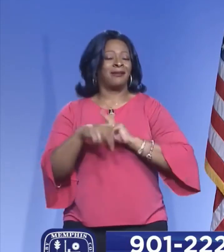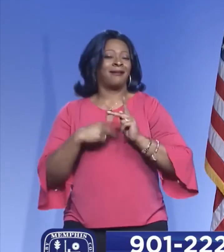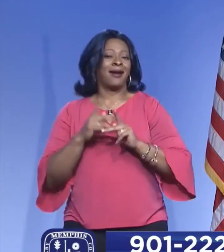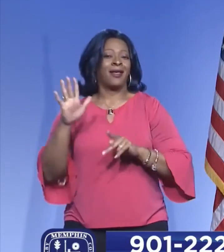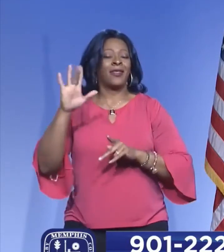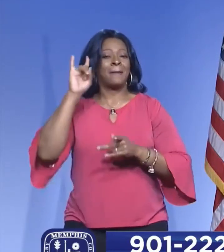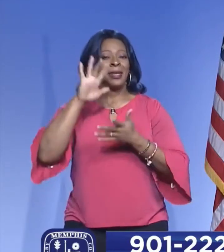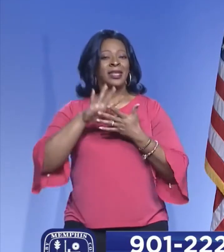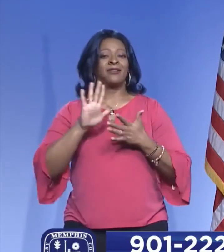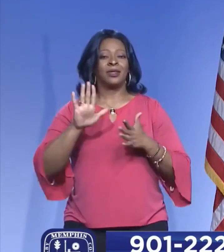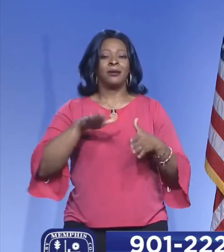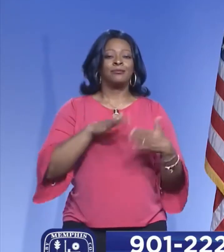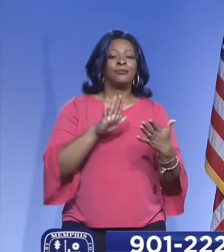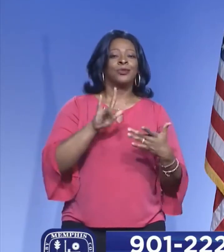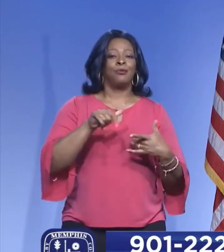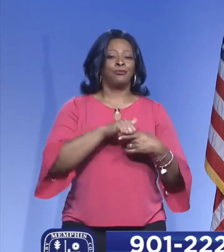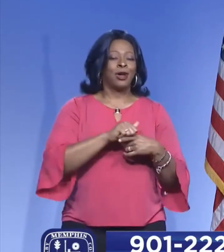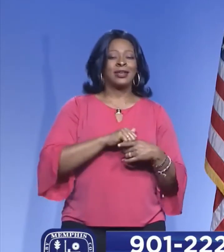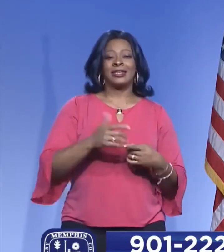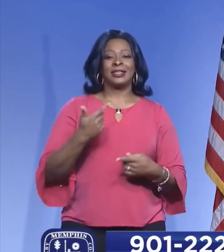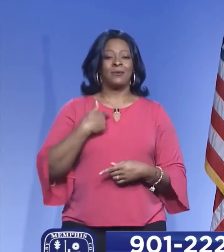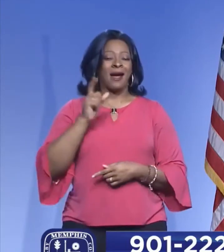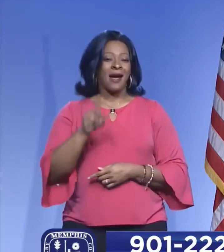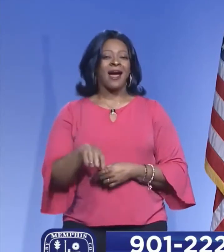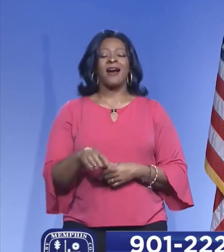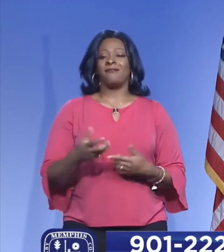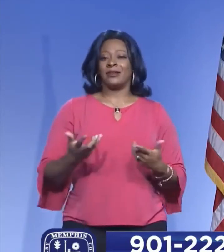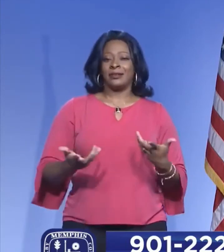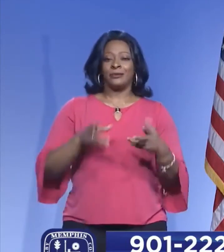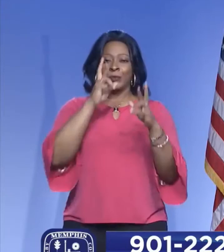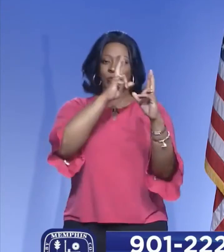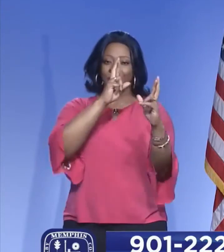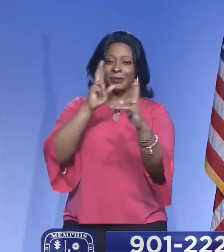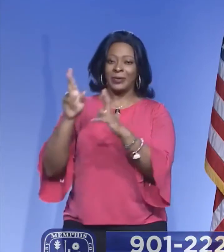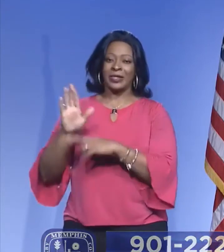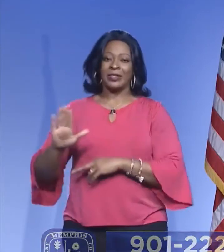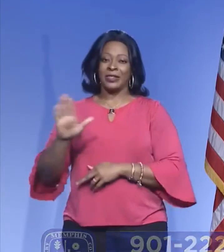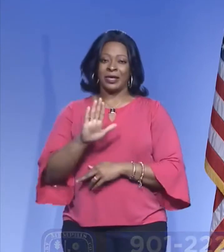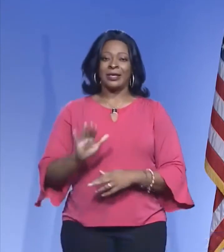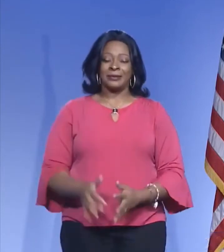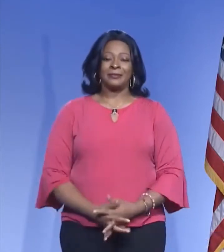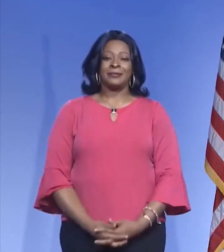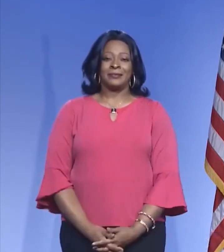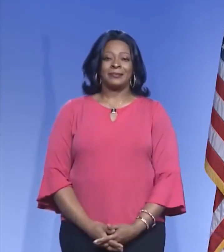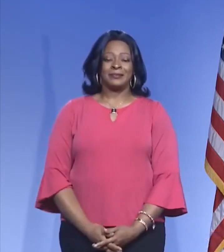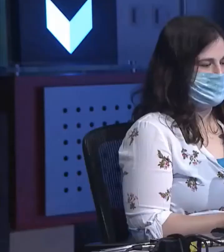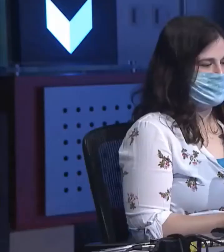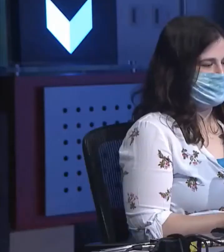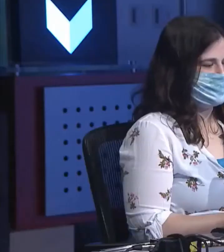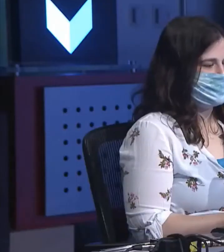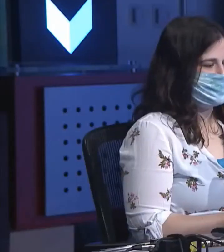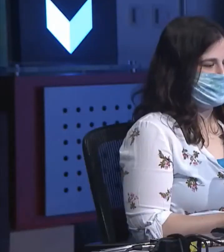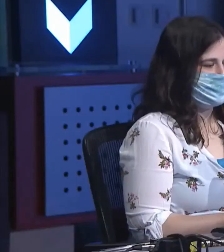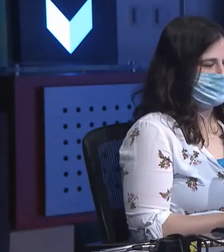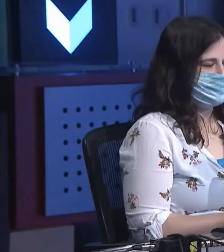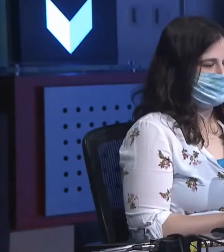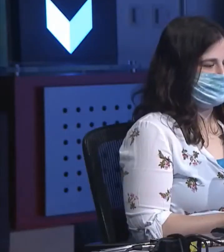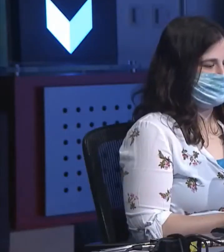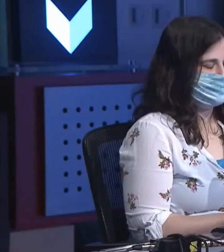beliefs and practices. So we have to, respect that. Sam Hardiman, Commercial